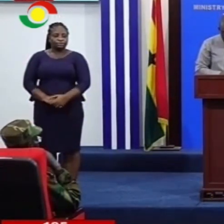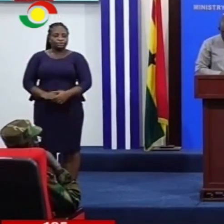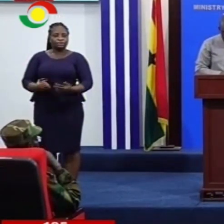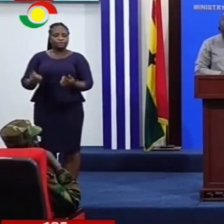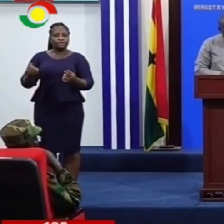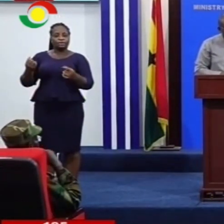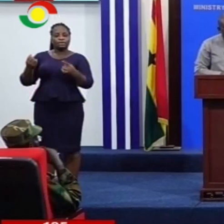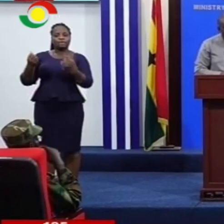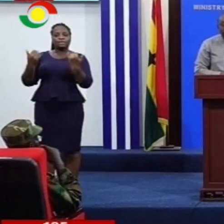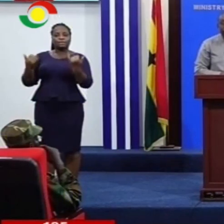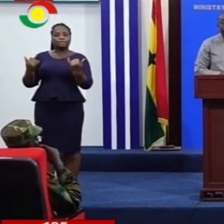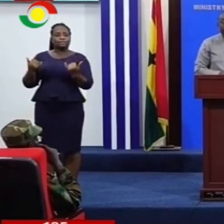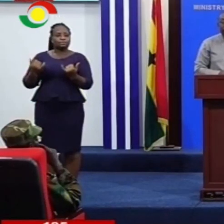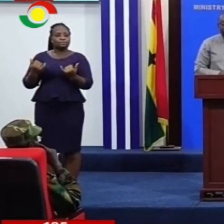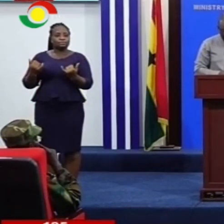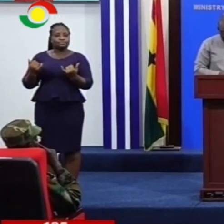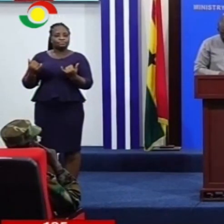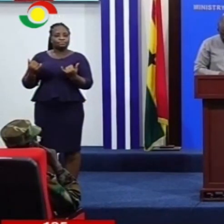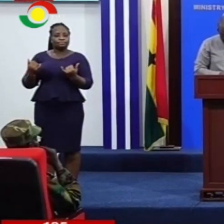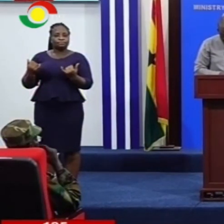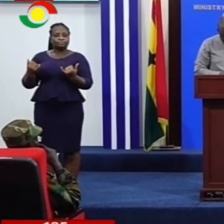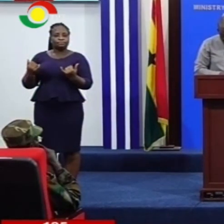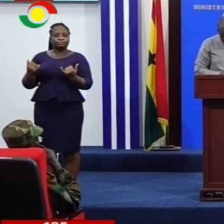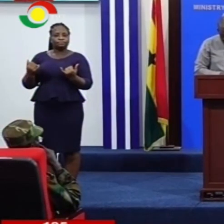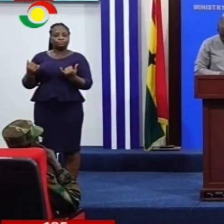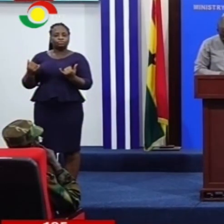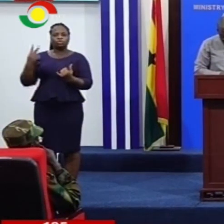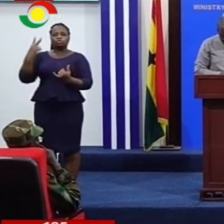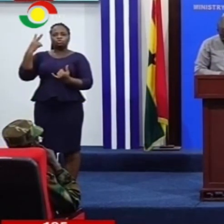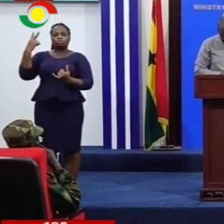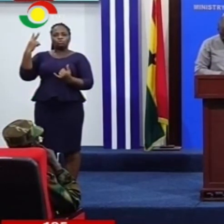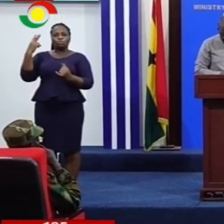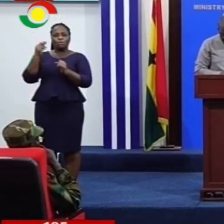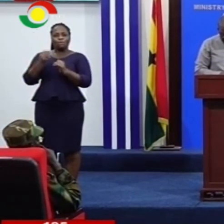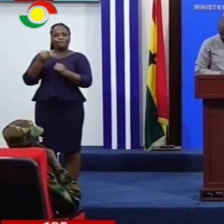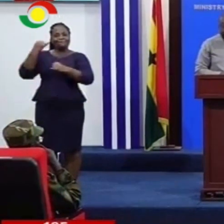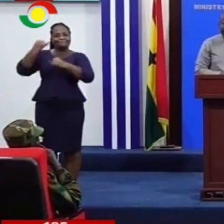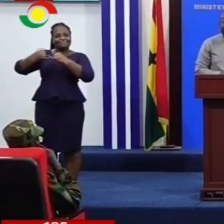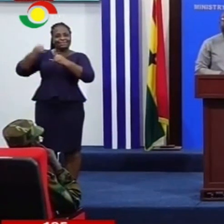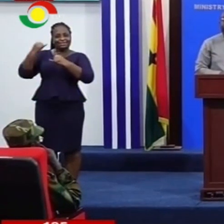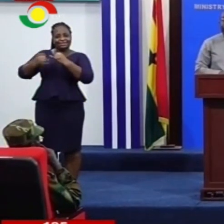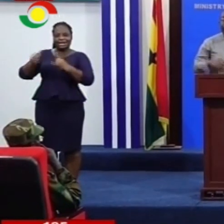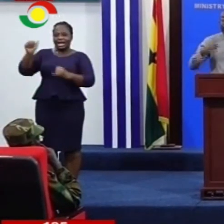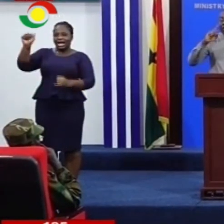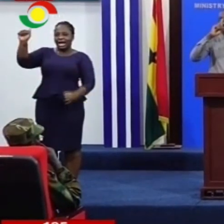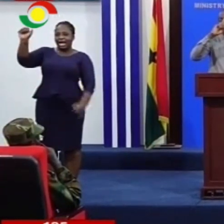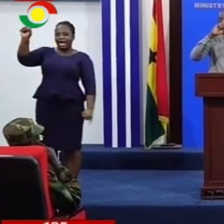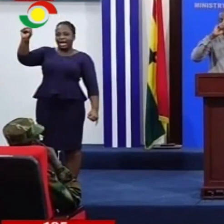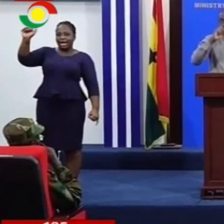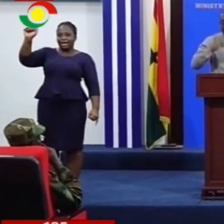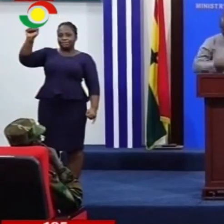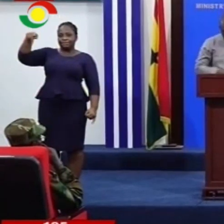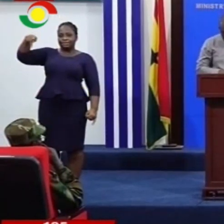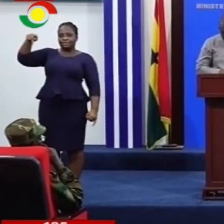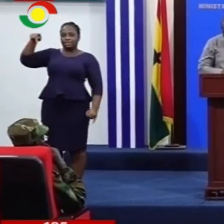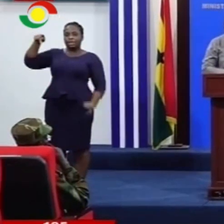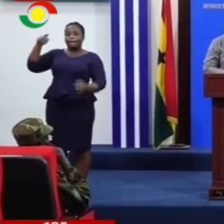our brief this morning. Two final points. APSA Ghana, formerly Barclays Bank.